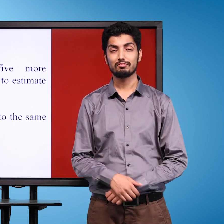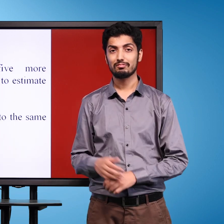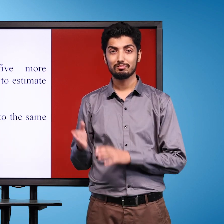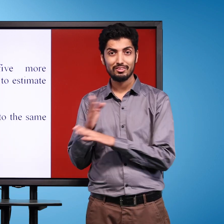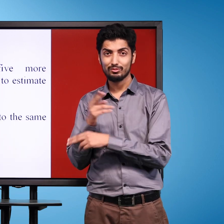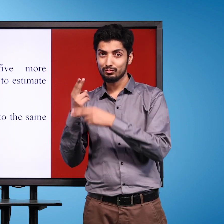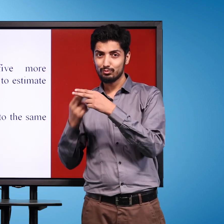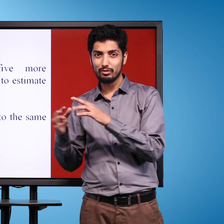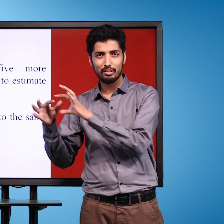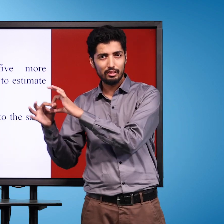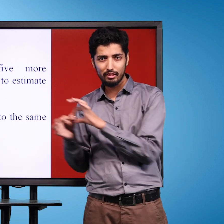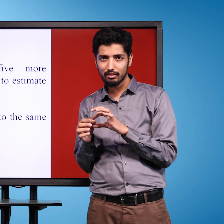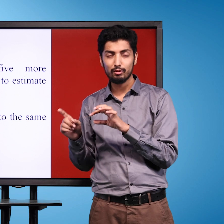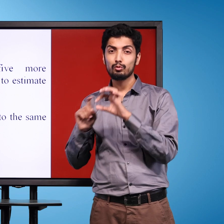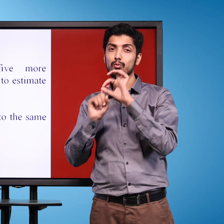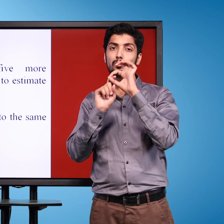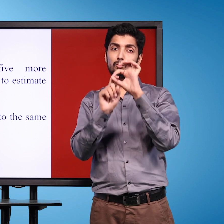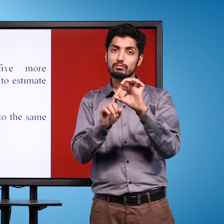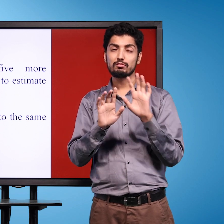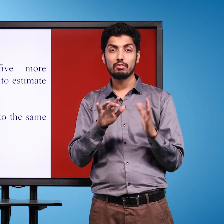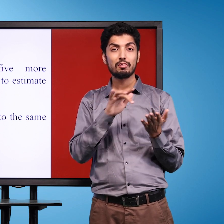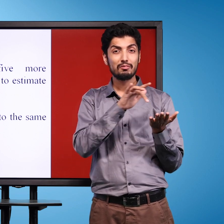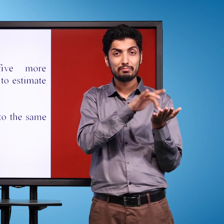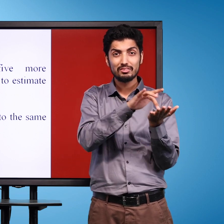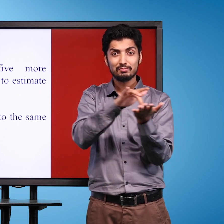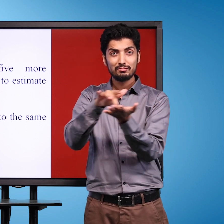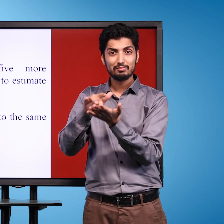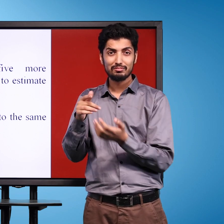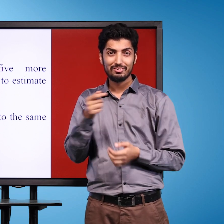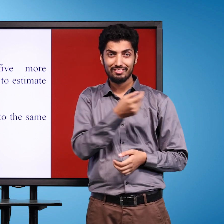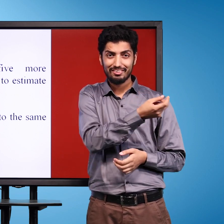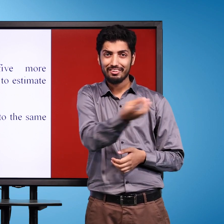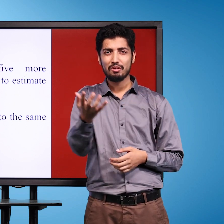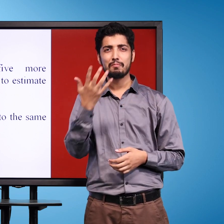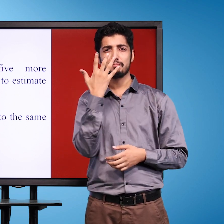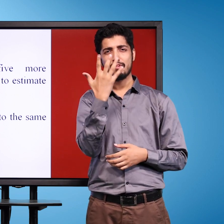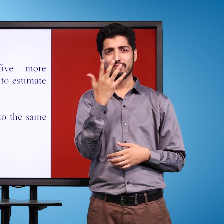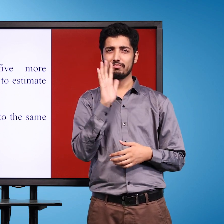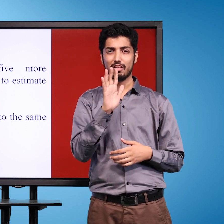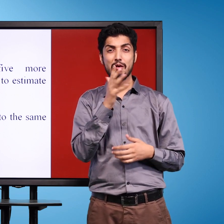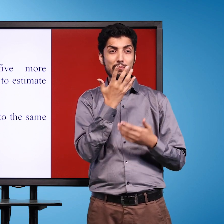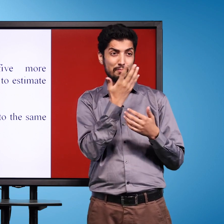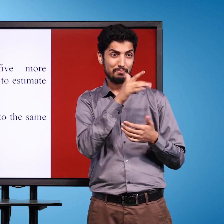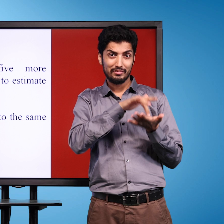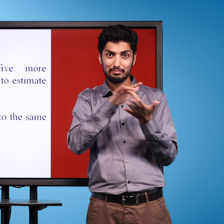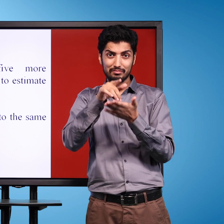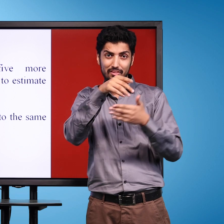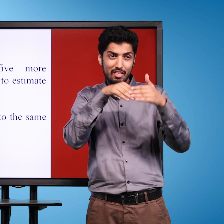Think and discuss 5 more situations where we have to estimate sums or remainders.